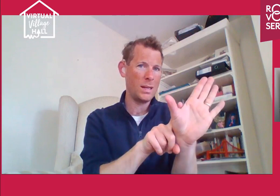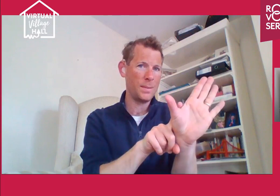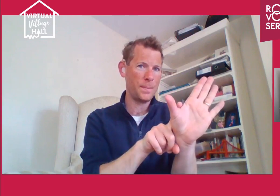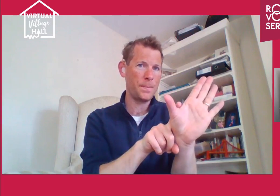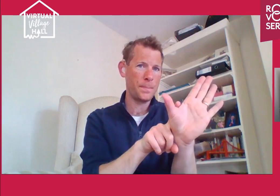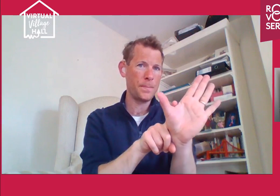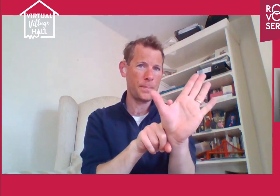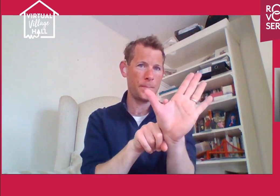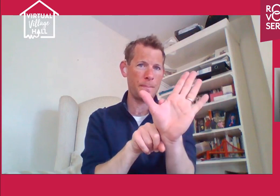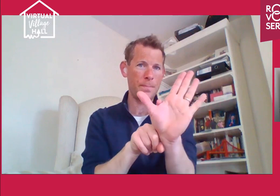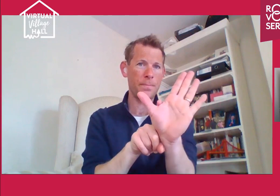Y,